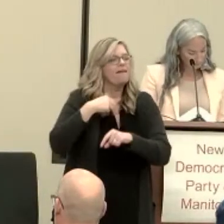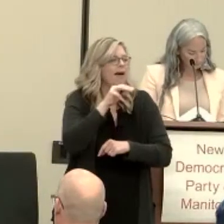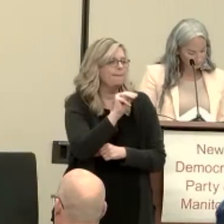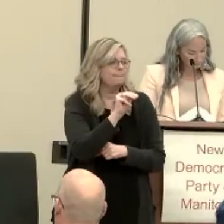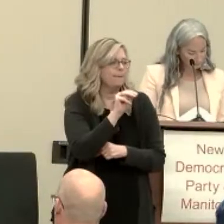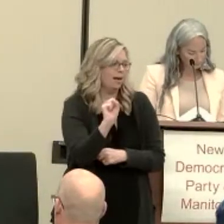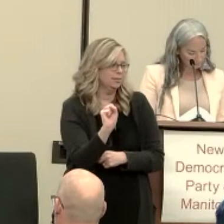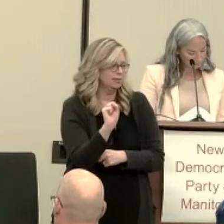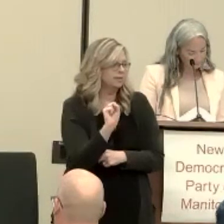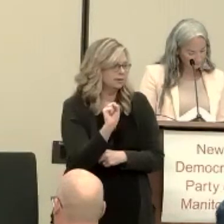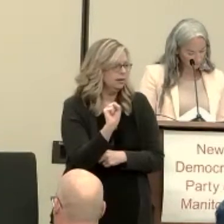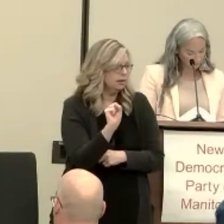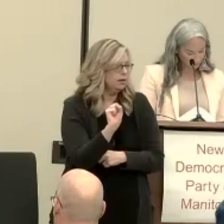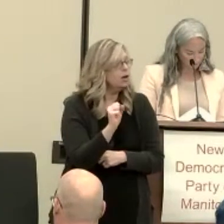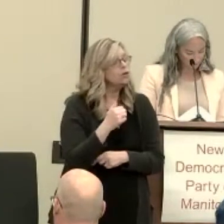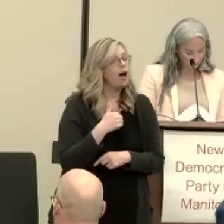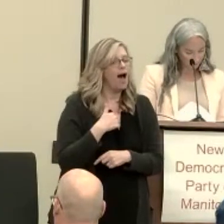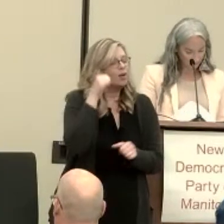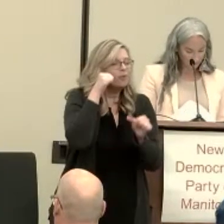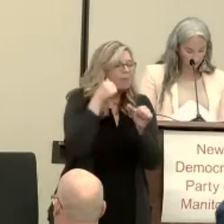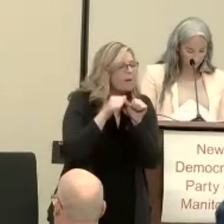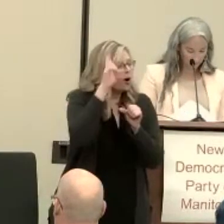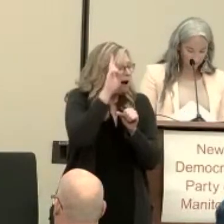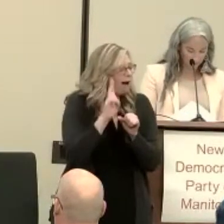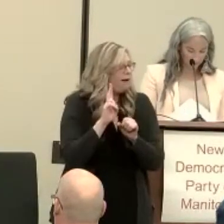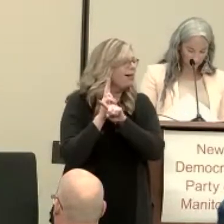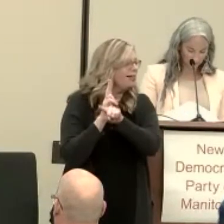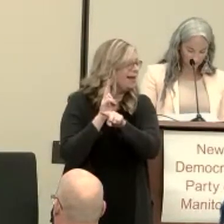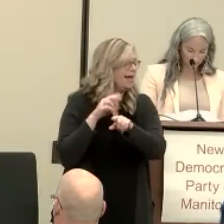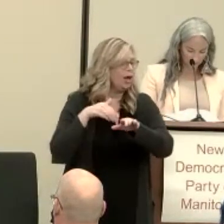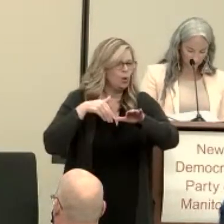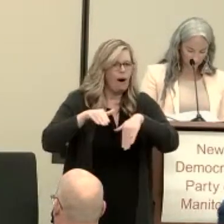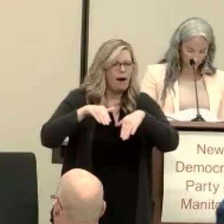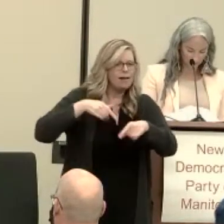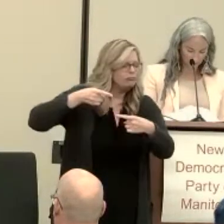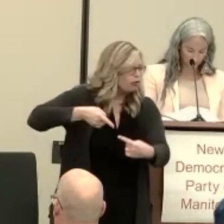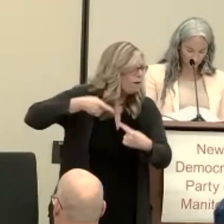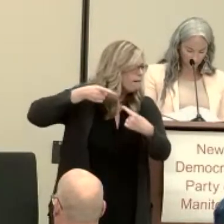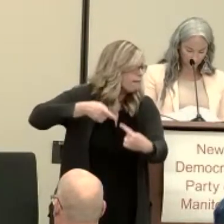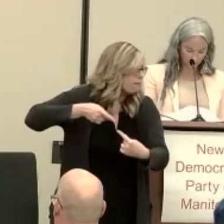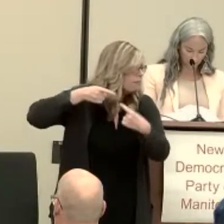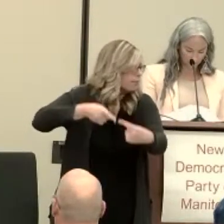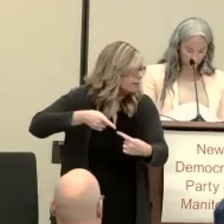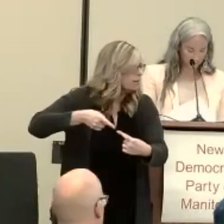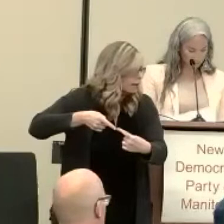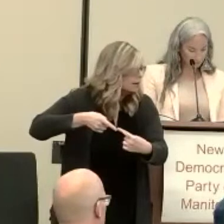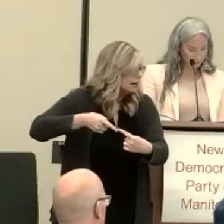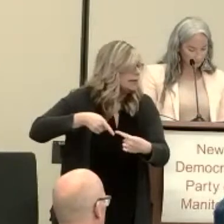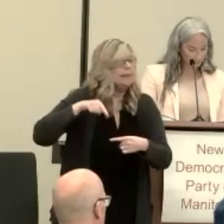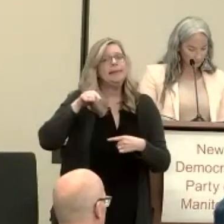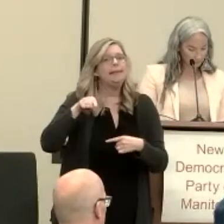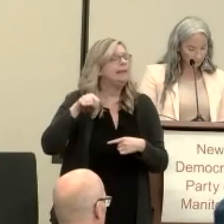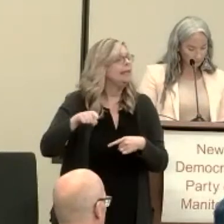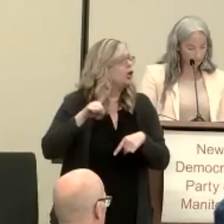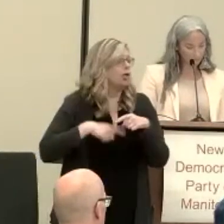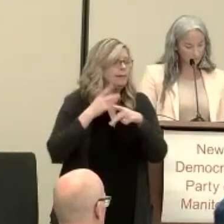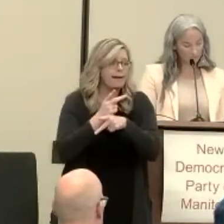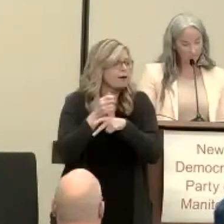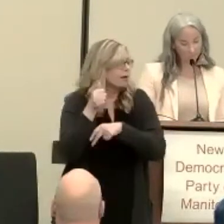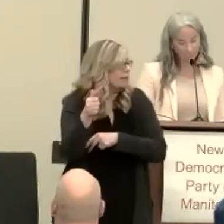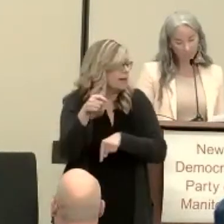All my memories with him, I remember him walking with difficulty, and eventually it left him unable to care for